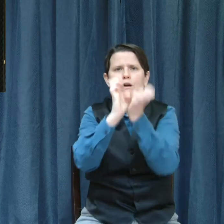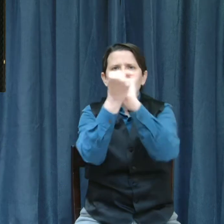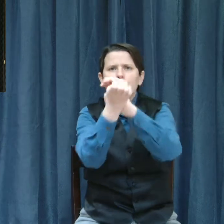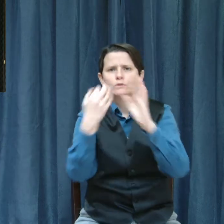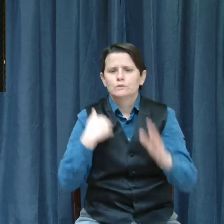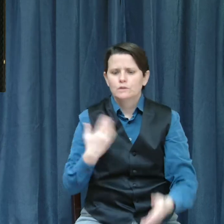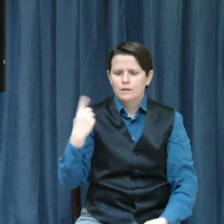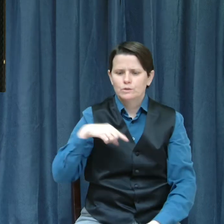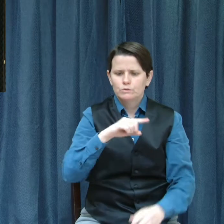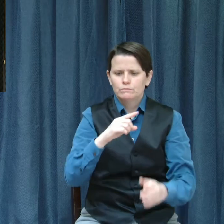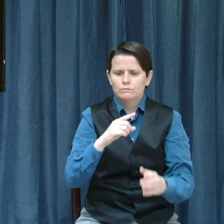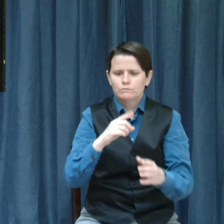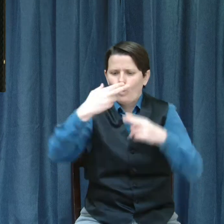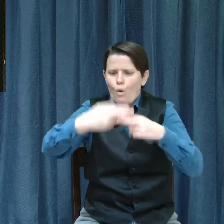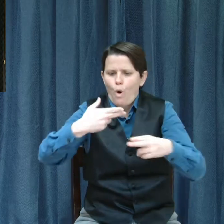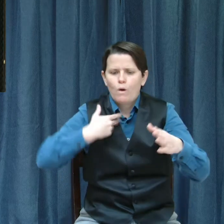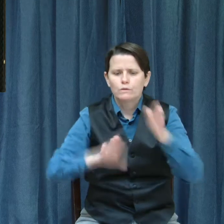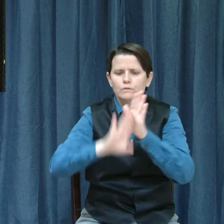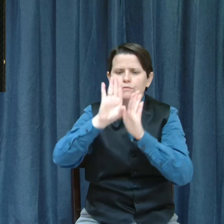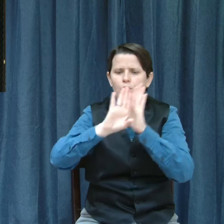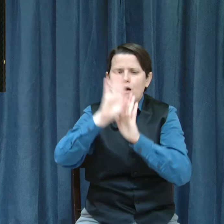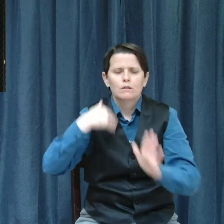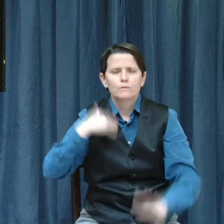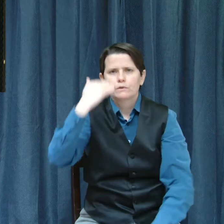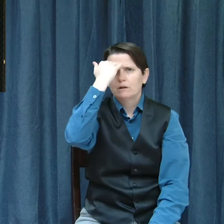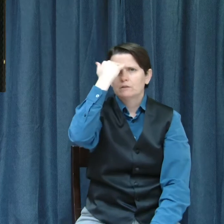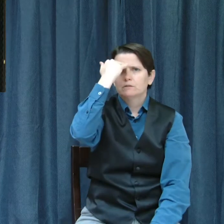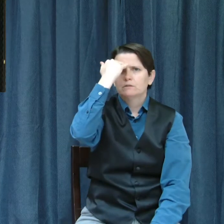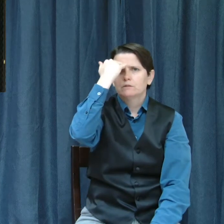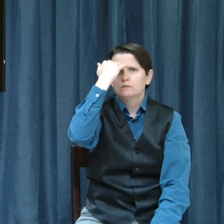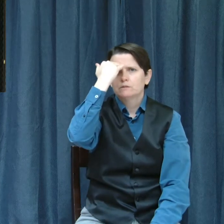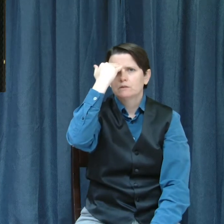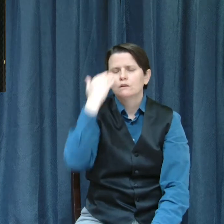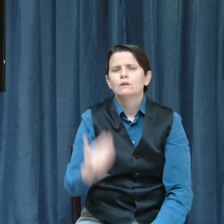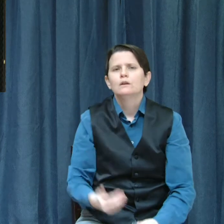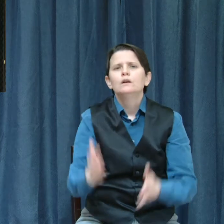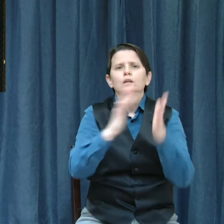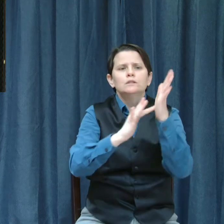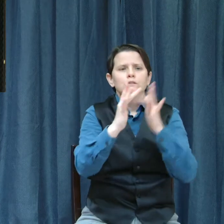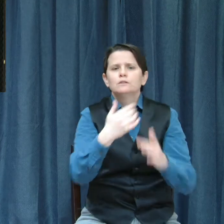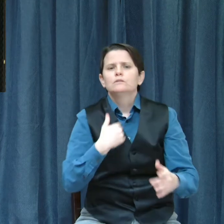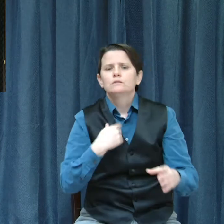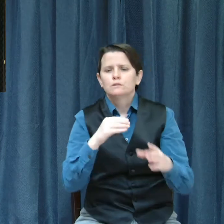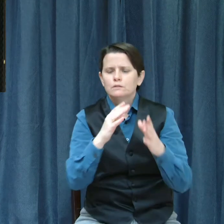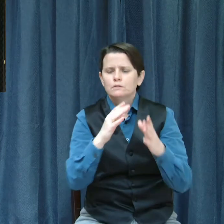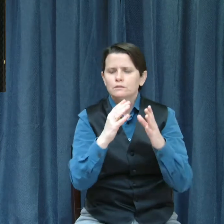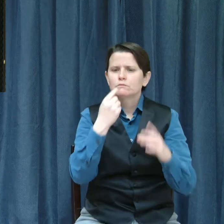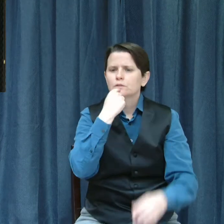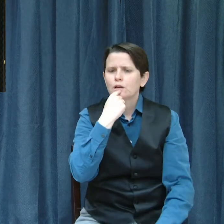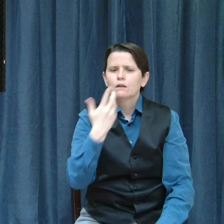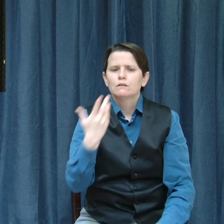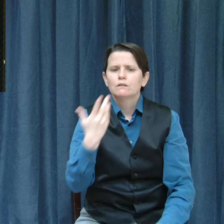said, having eyes, do you not see? And having ears, do you not hear? It's like, open my eyes, open